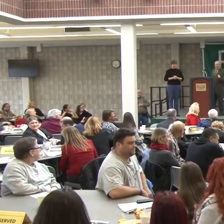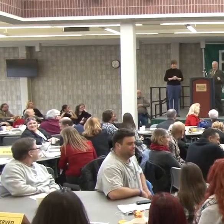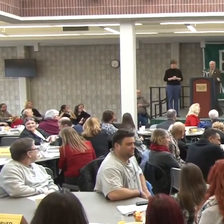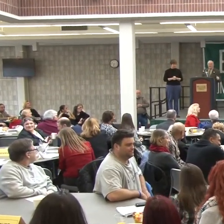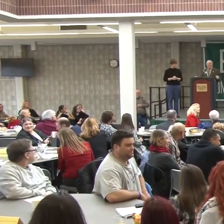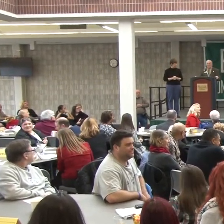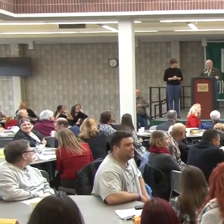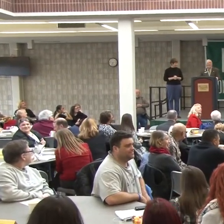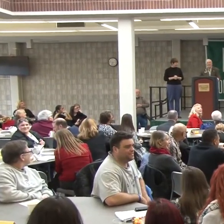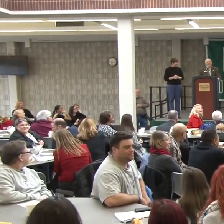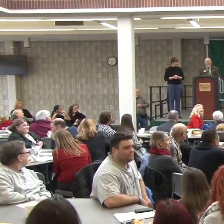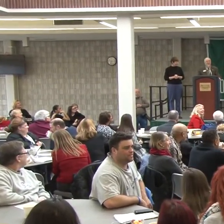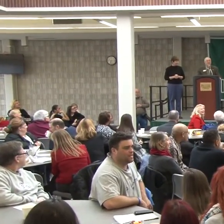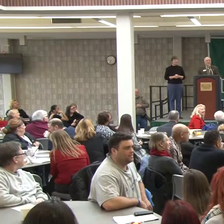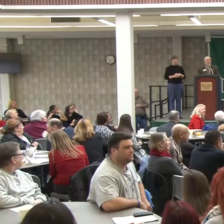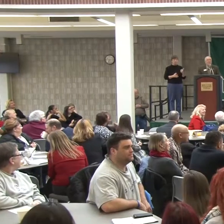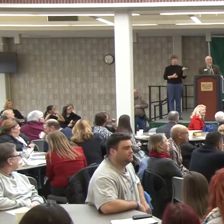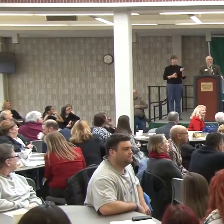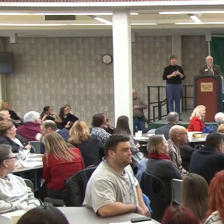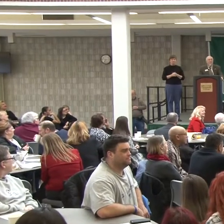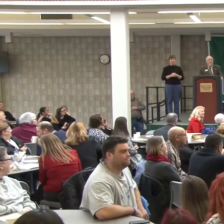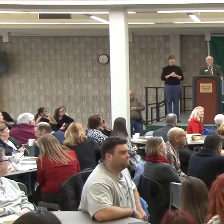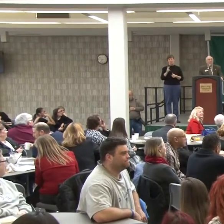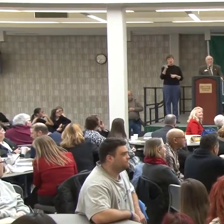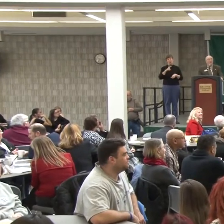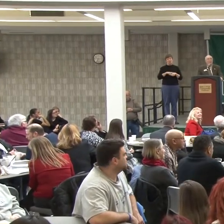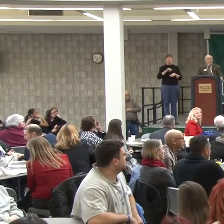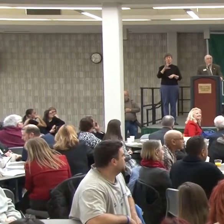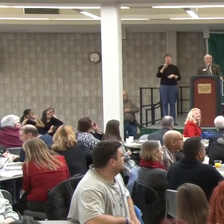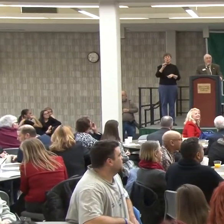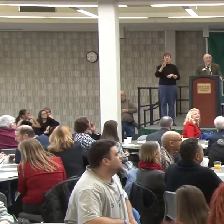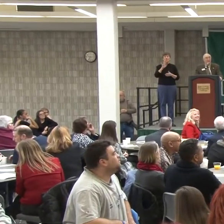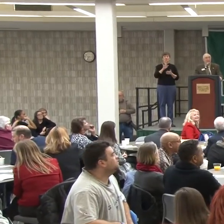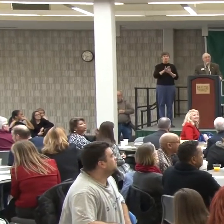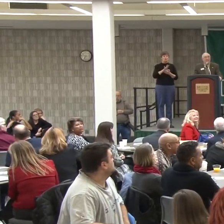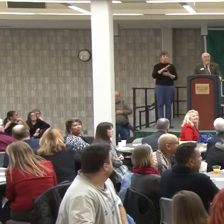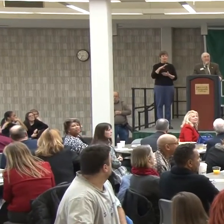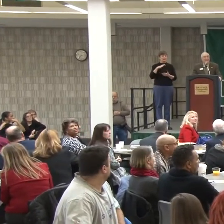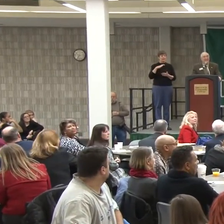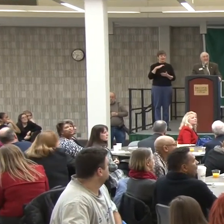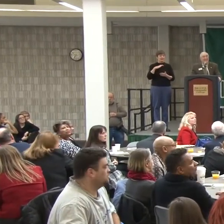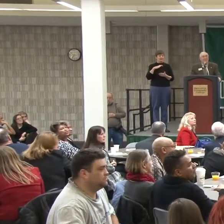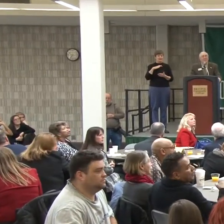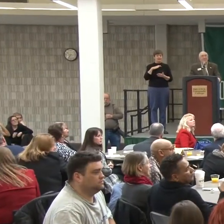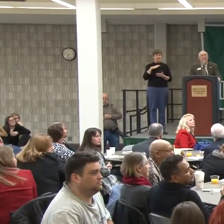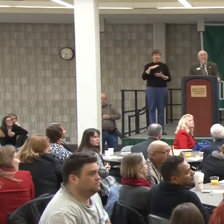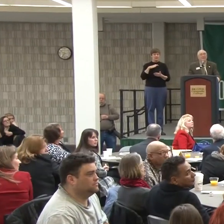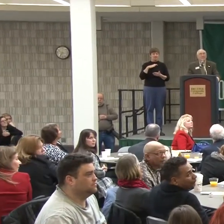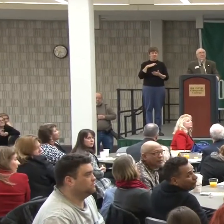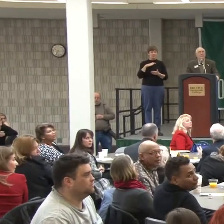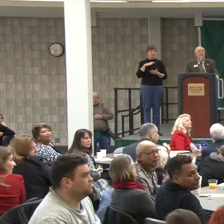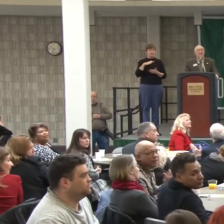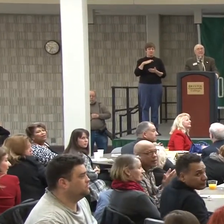Yeah, I got the mayor coming. Jackie from the New Bedford School Committee?